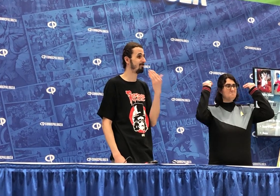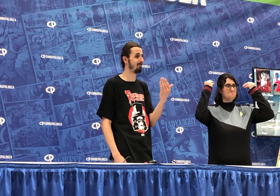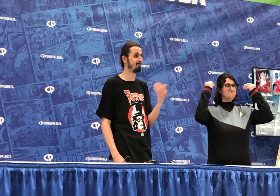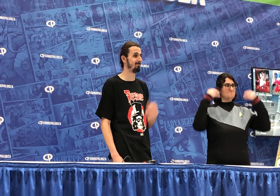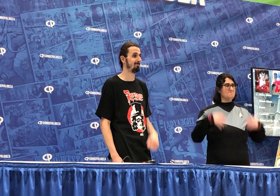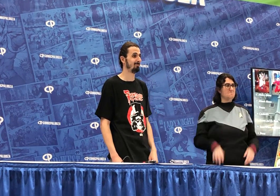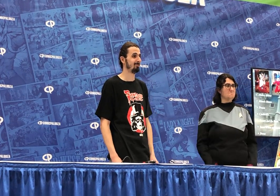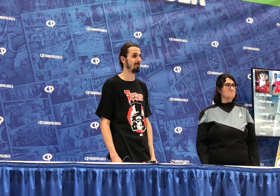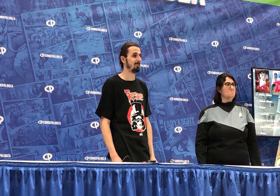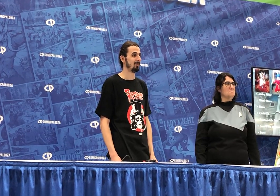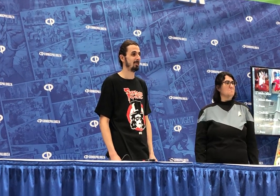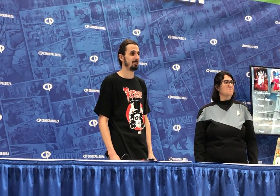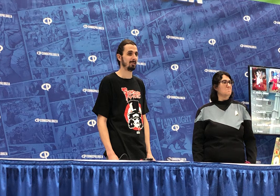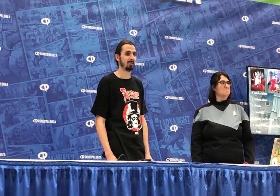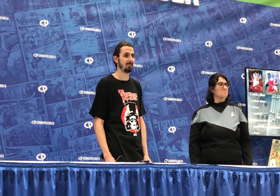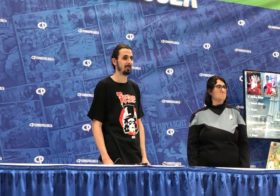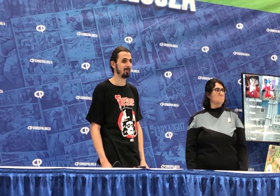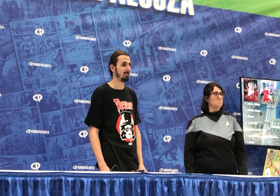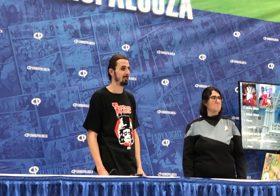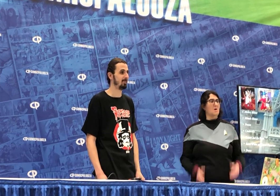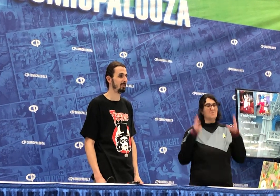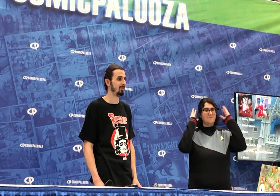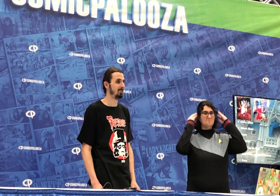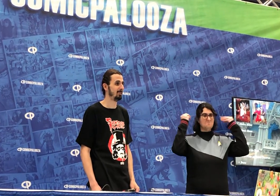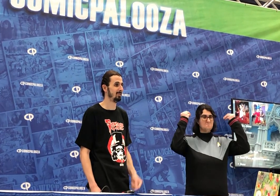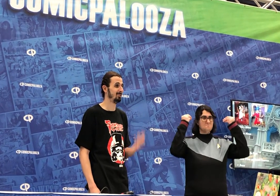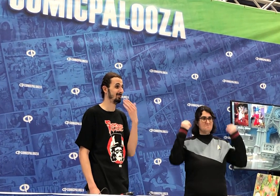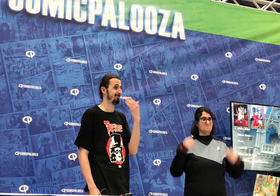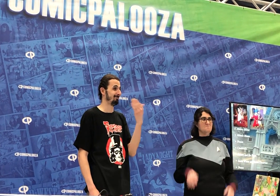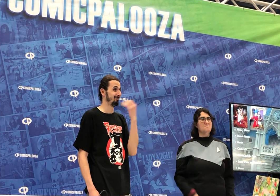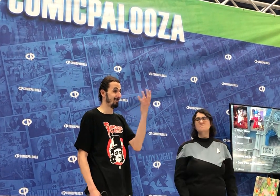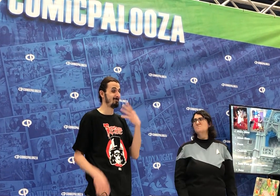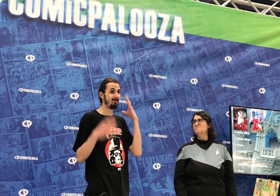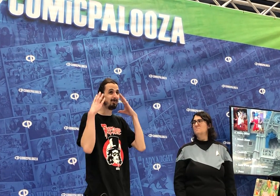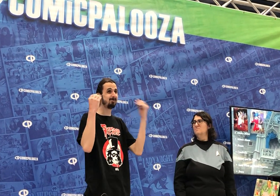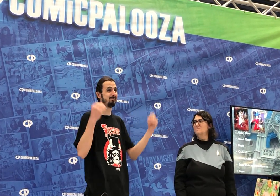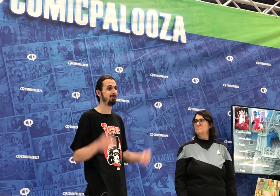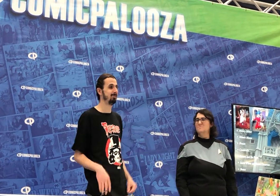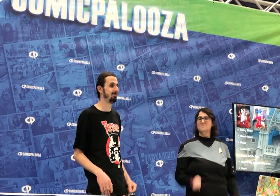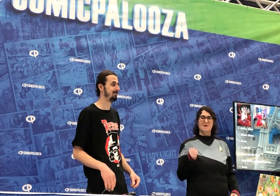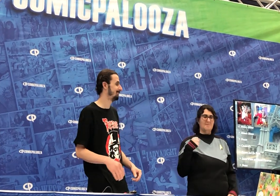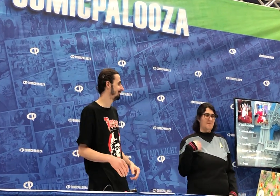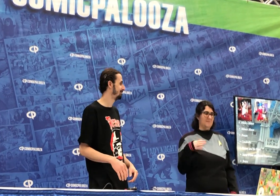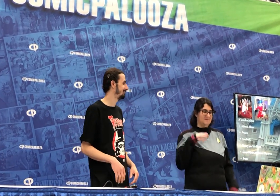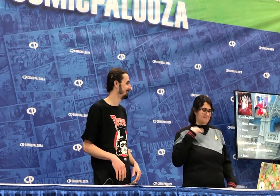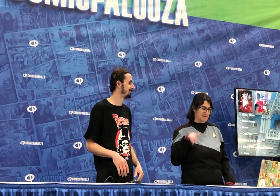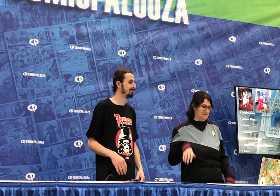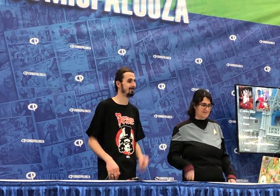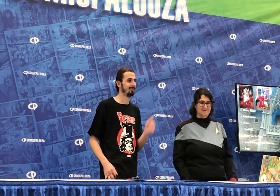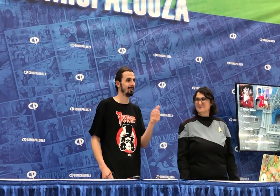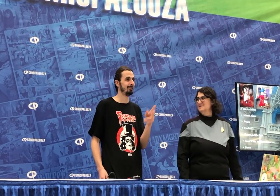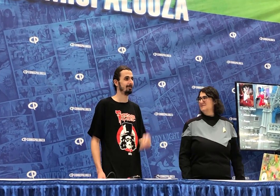ears. A little deaf girl, Lily, and her father is deaf too. That's what they were signing. Oh, thank you for telling us. That's great. We hadn't seen